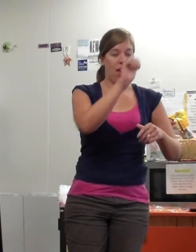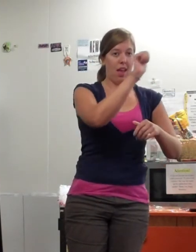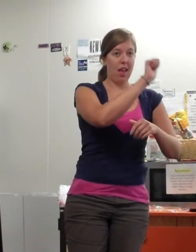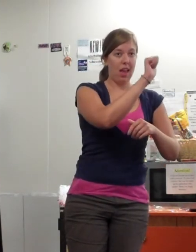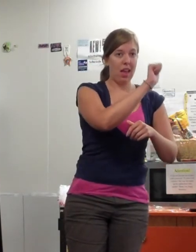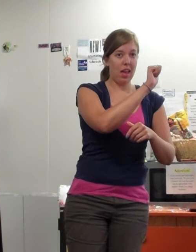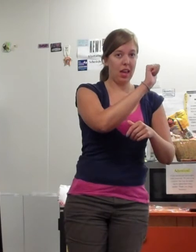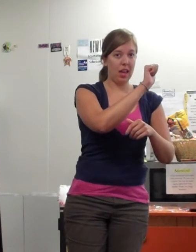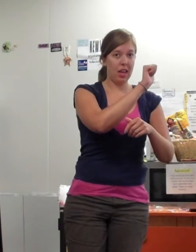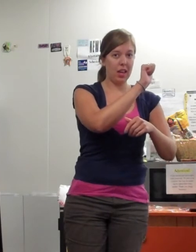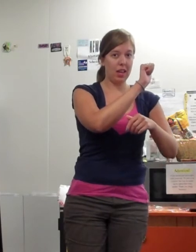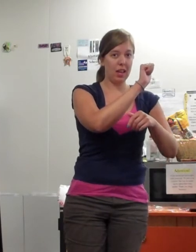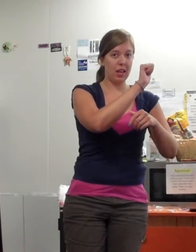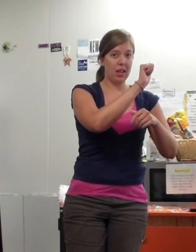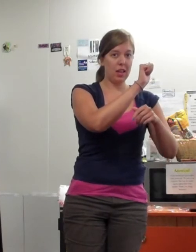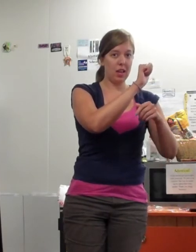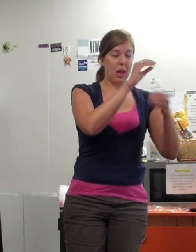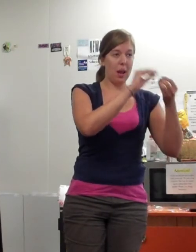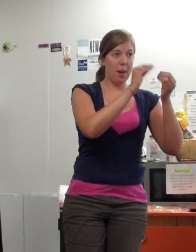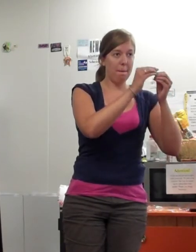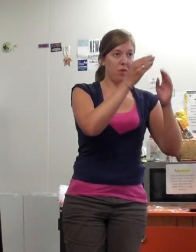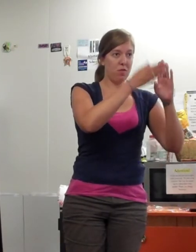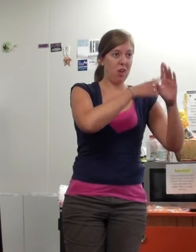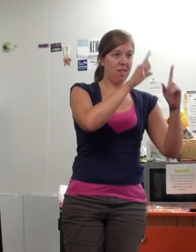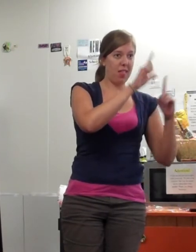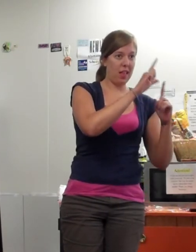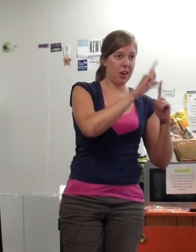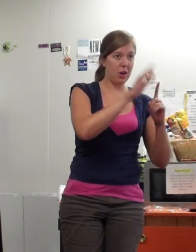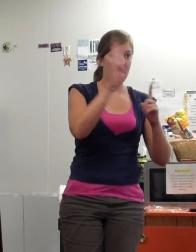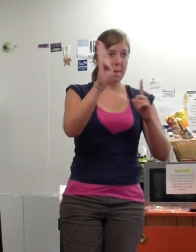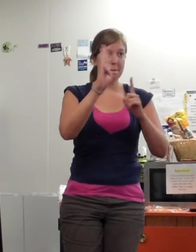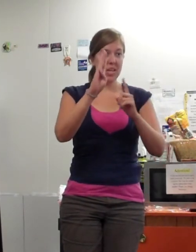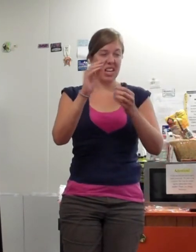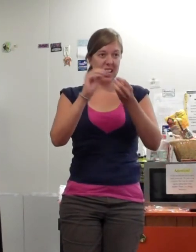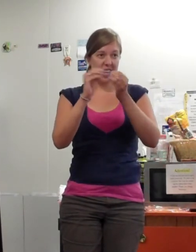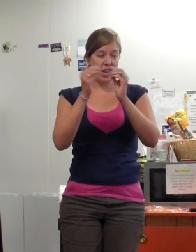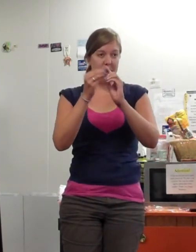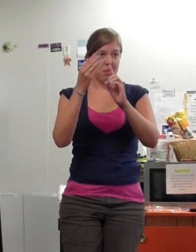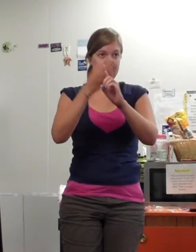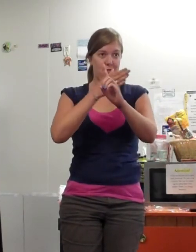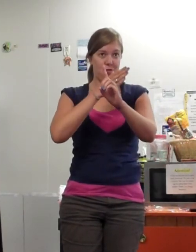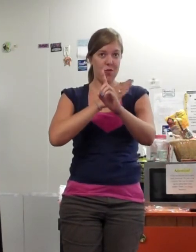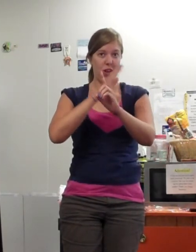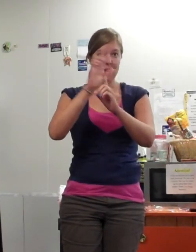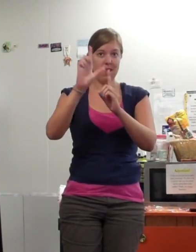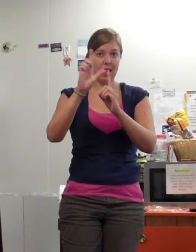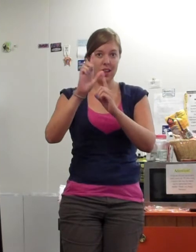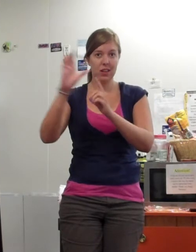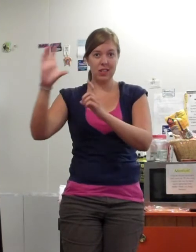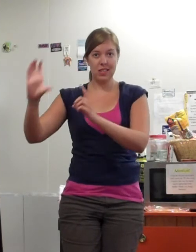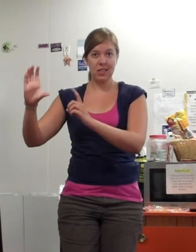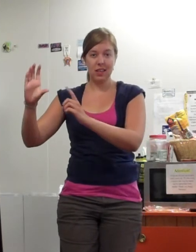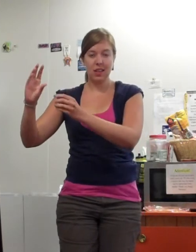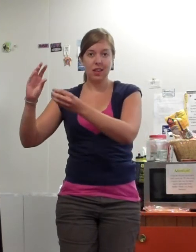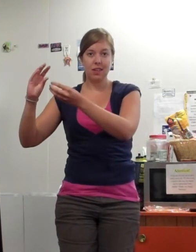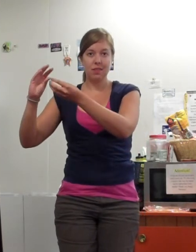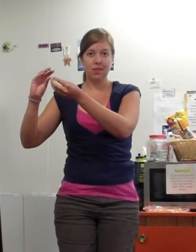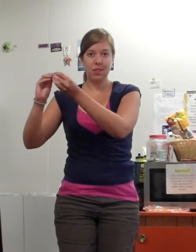for my x squared term. B is the coefficient of my x term. C is my coefficient of my constant. I guess it's not really